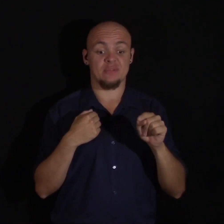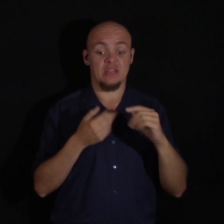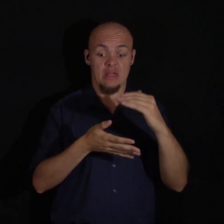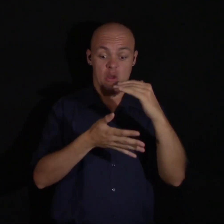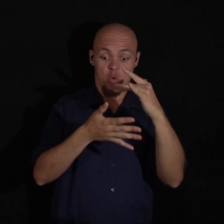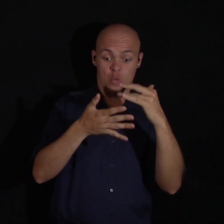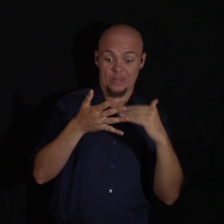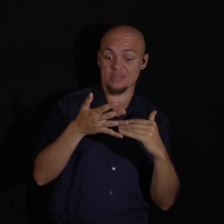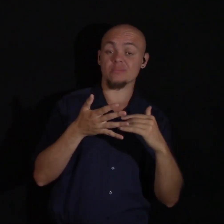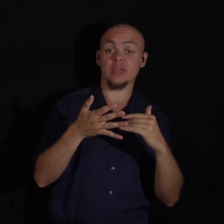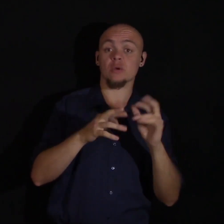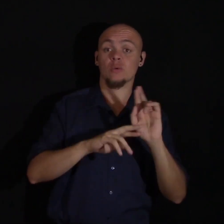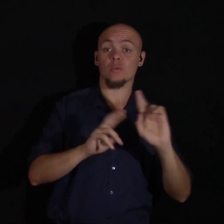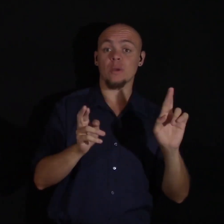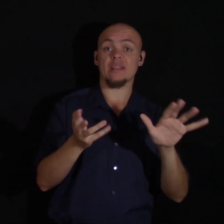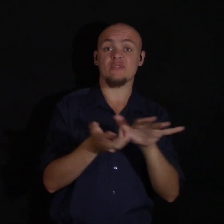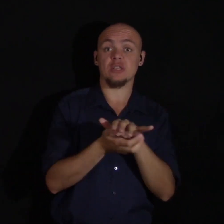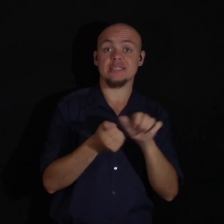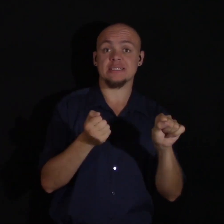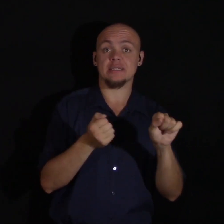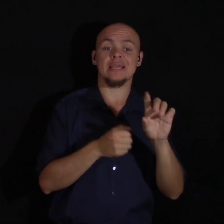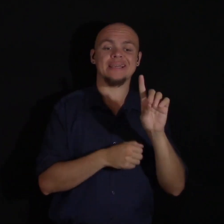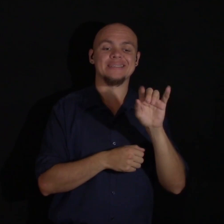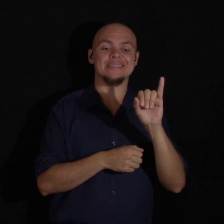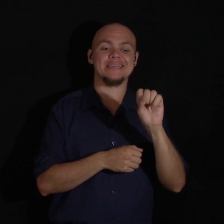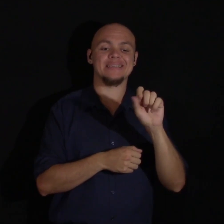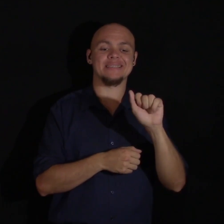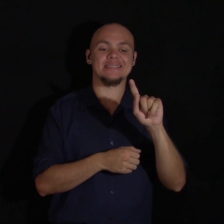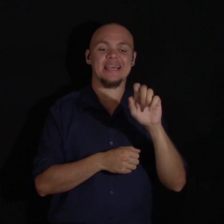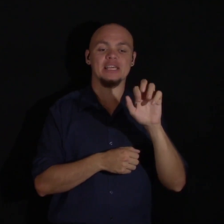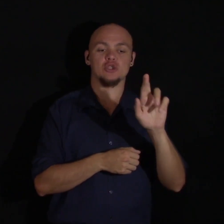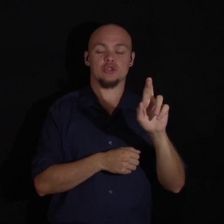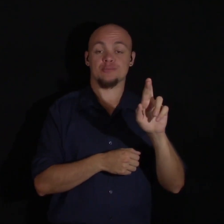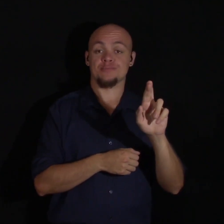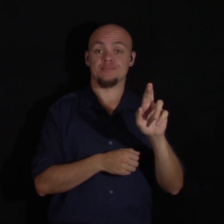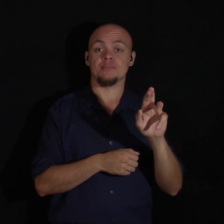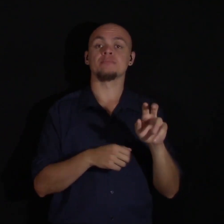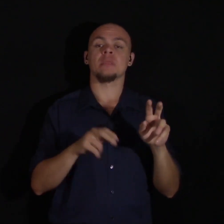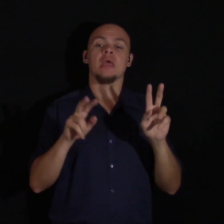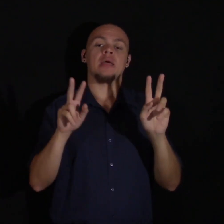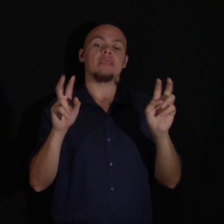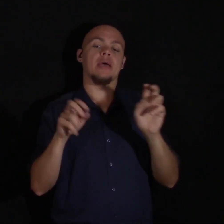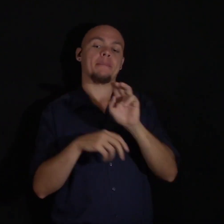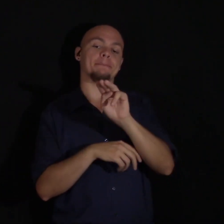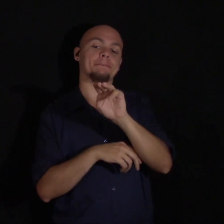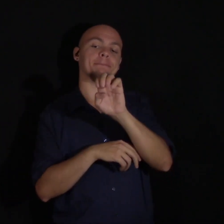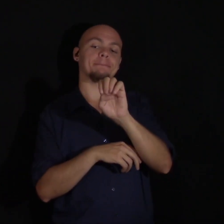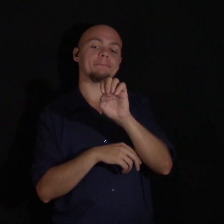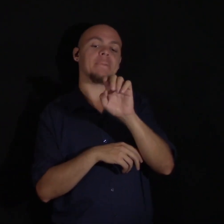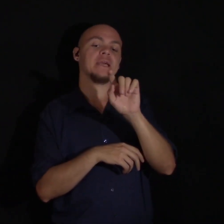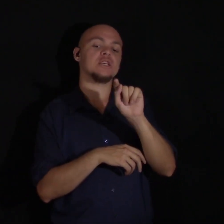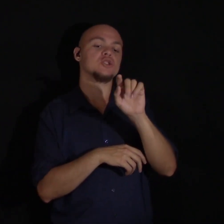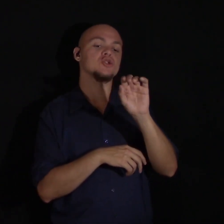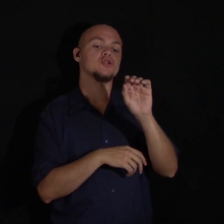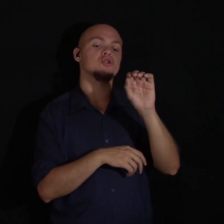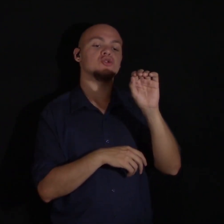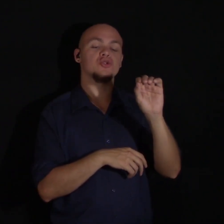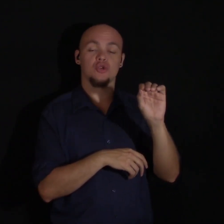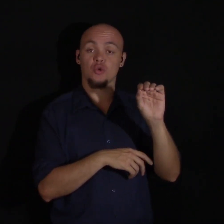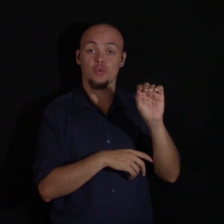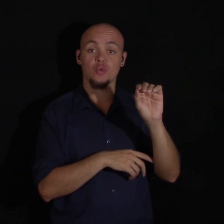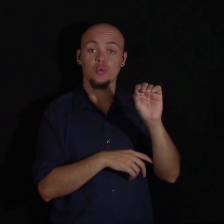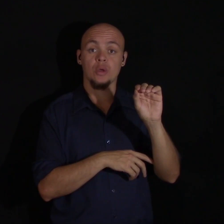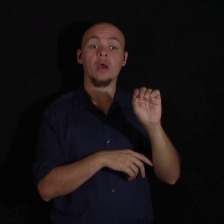disaster. The Me Too movement recently also made us all stop and think, have we been talking about